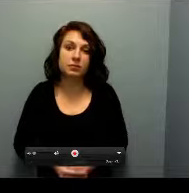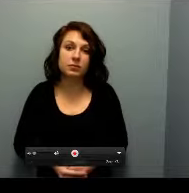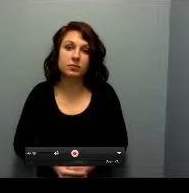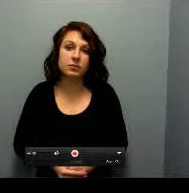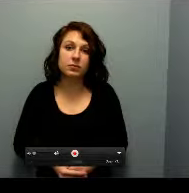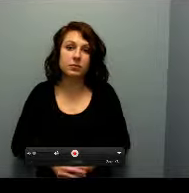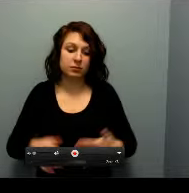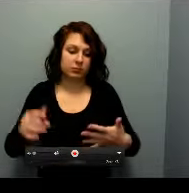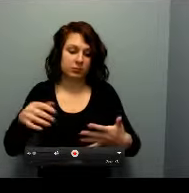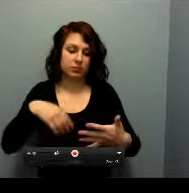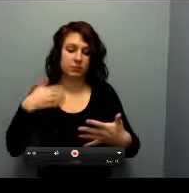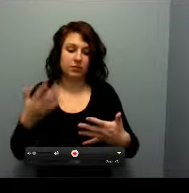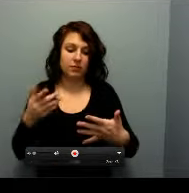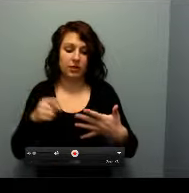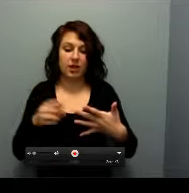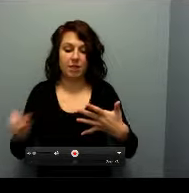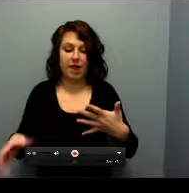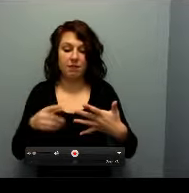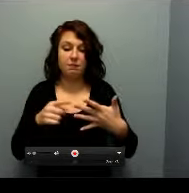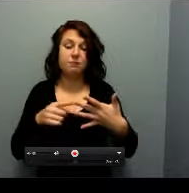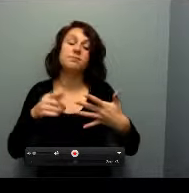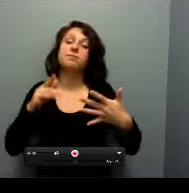So then what we have left is the middle.